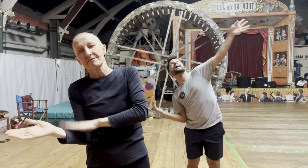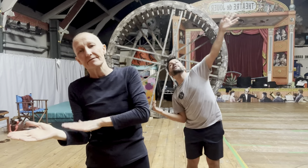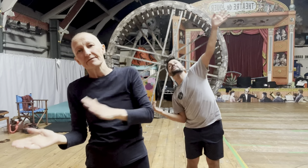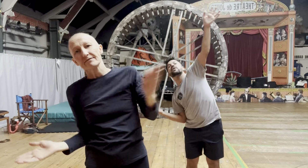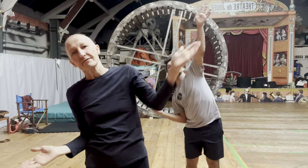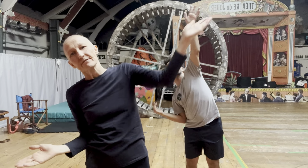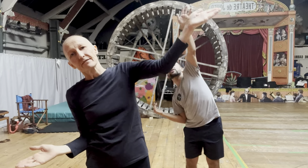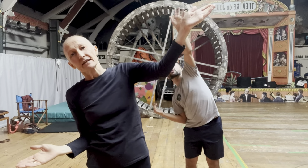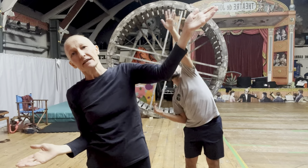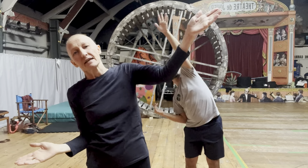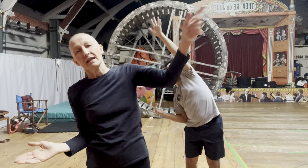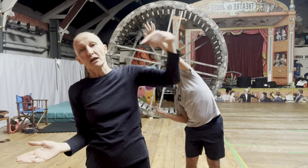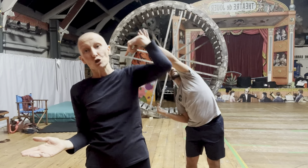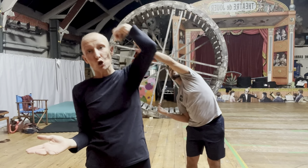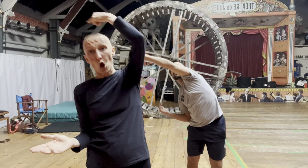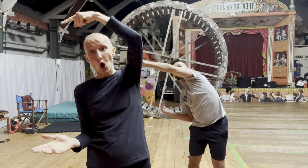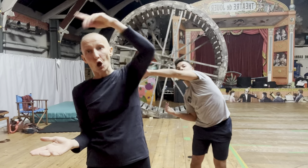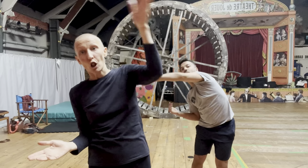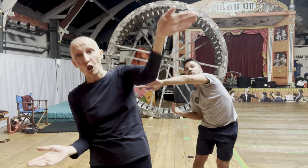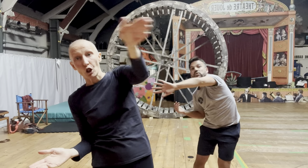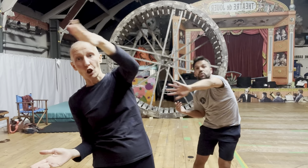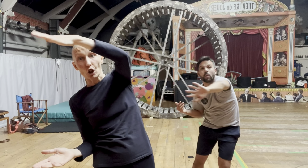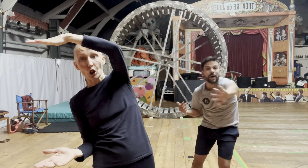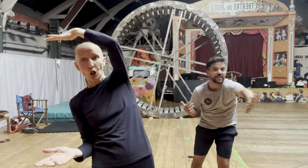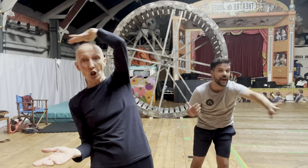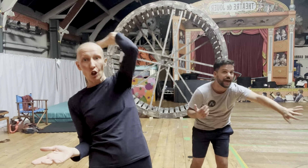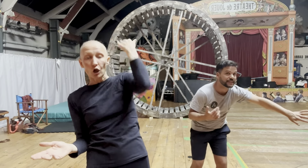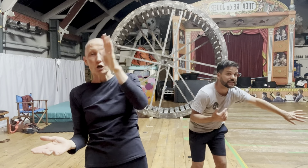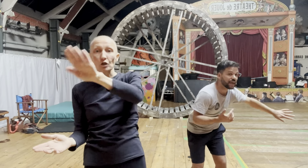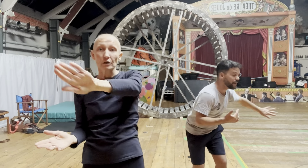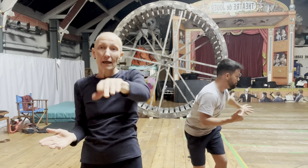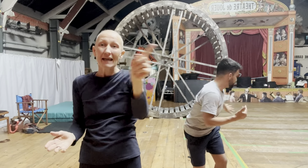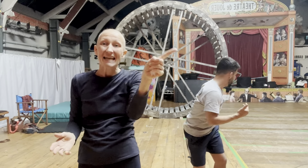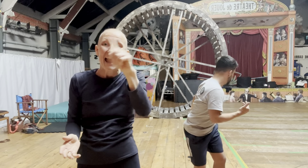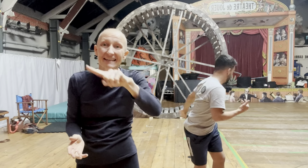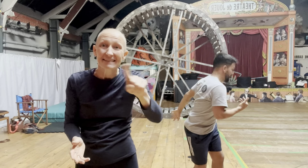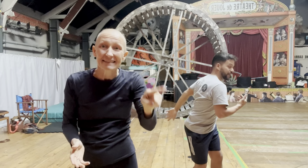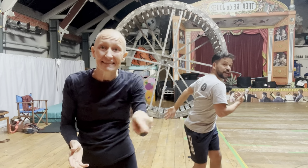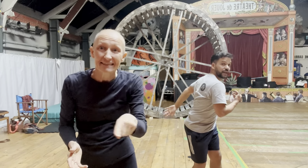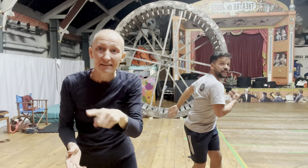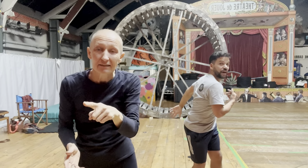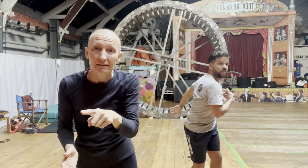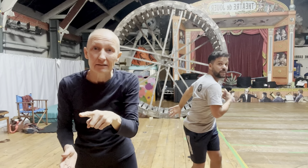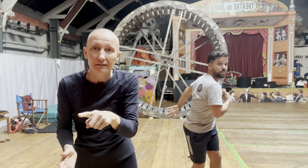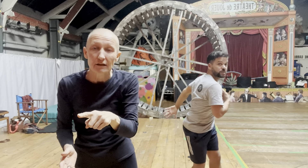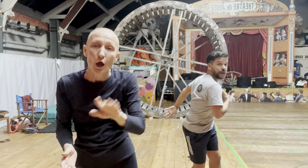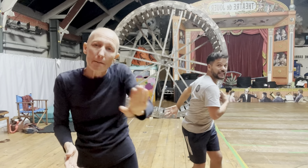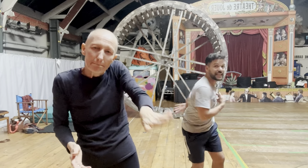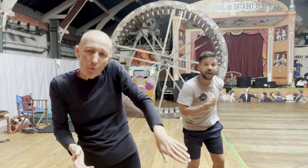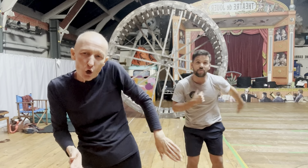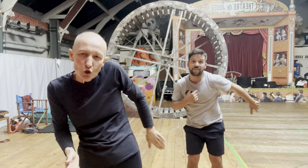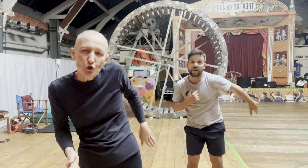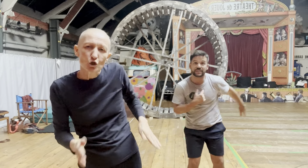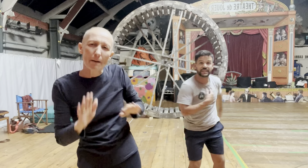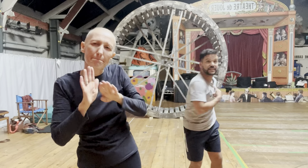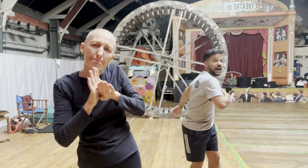carries on, rainbow, swipe the S, and then push back. Now from that push back, it's like I reverse it.